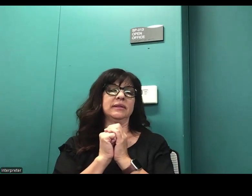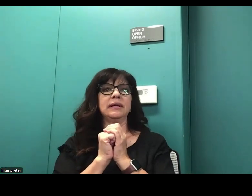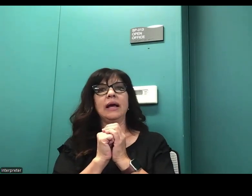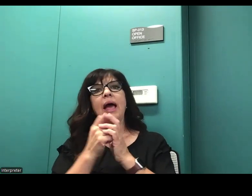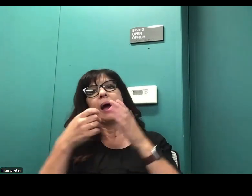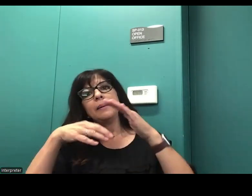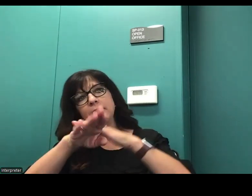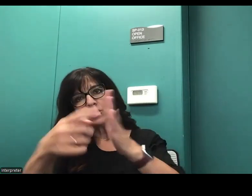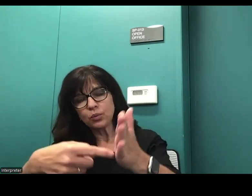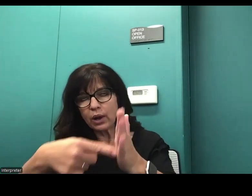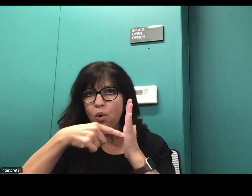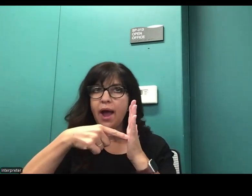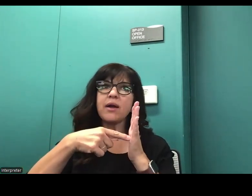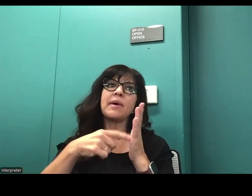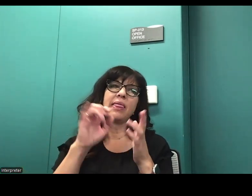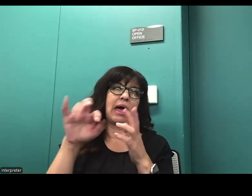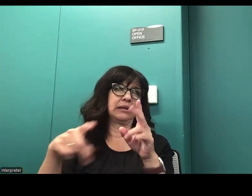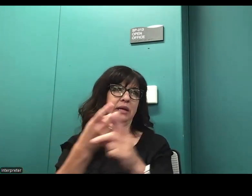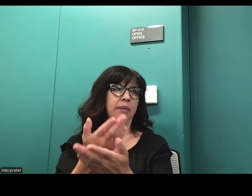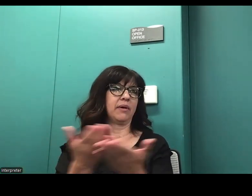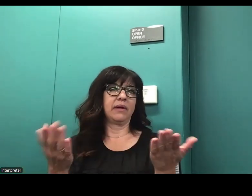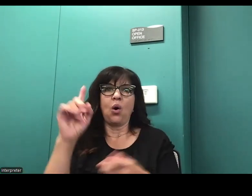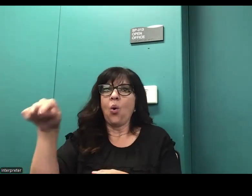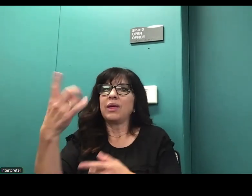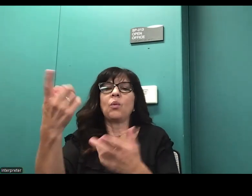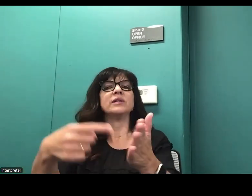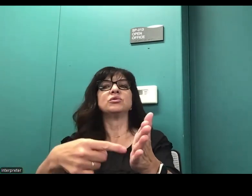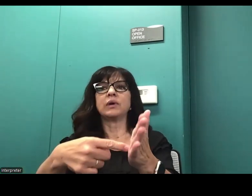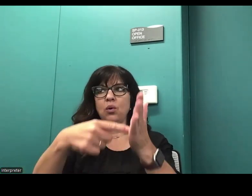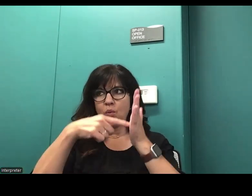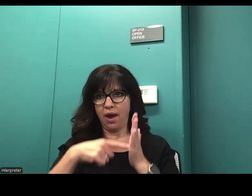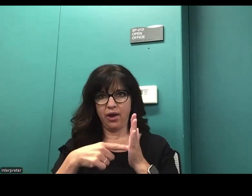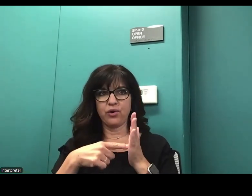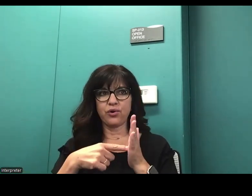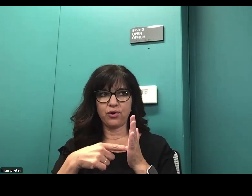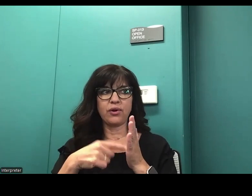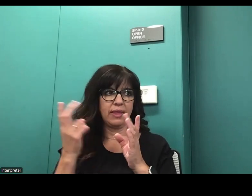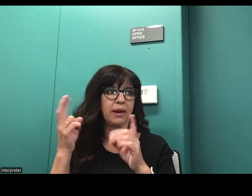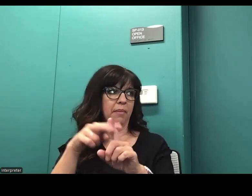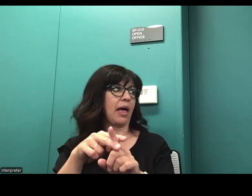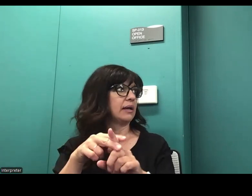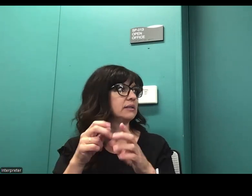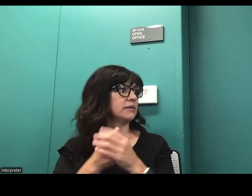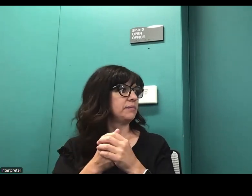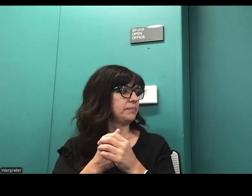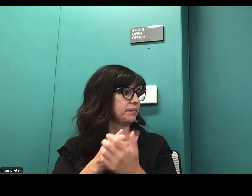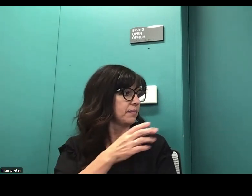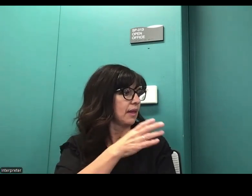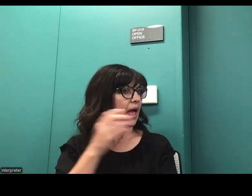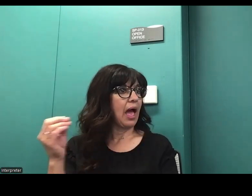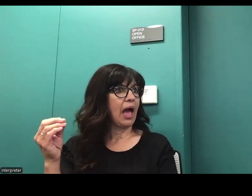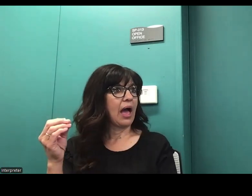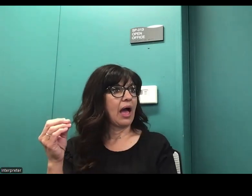admissions requirements, like things like that. It's only what's required that this applies to. And when